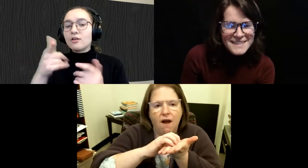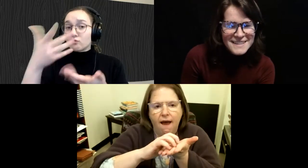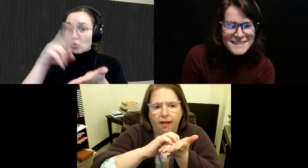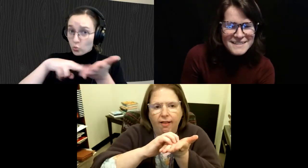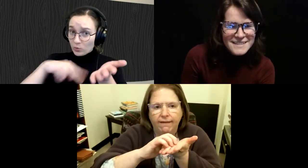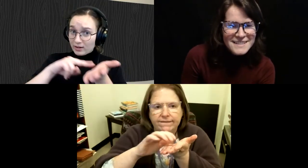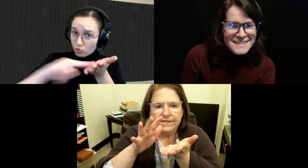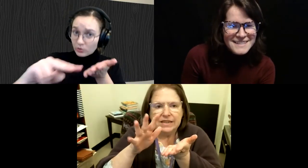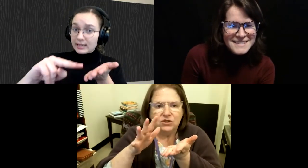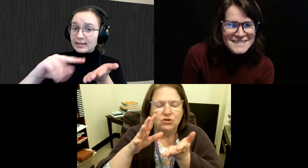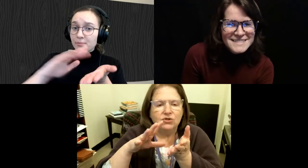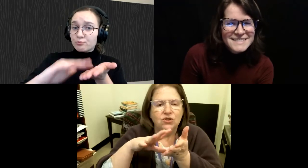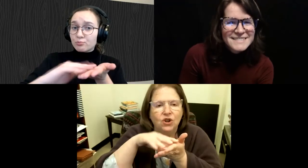and have you learned to read Braille